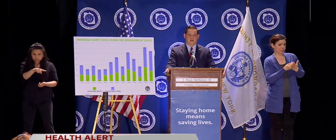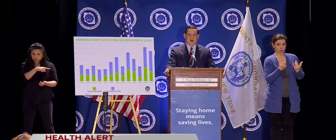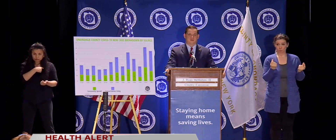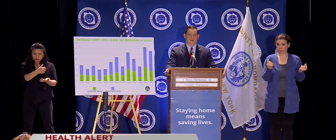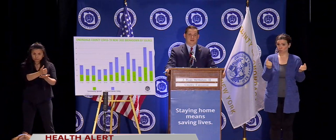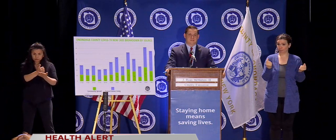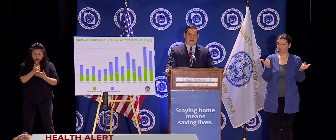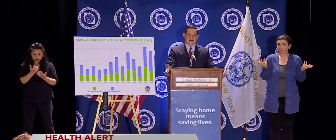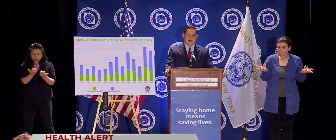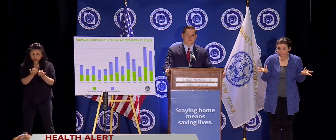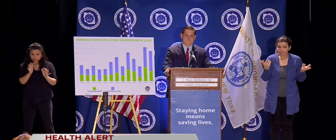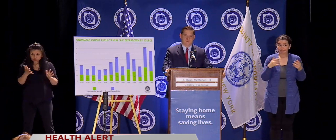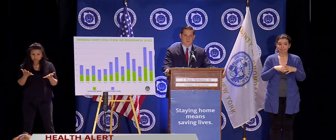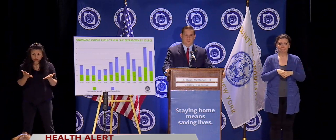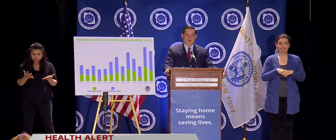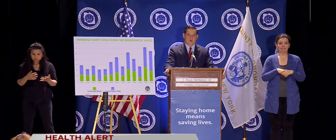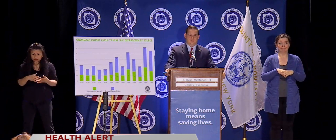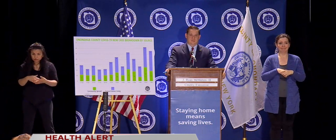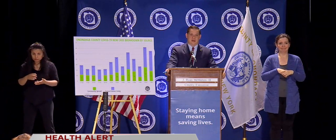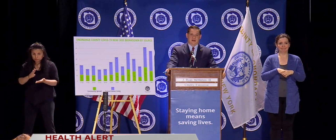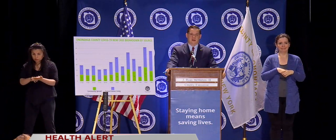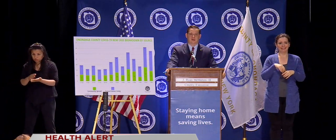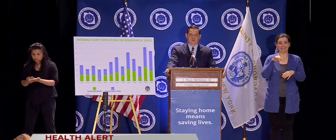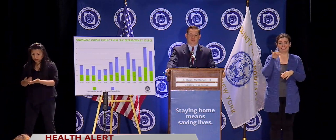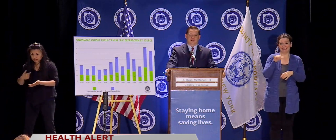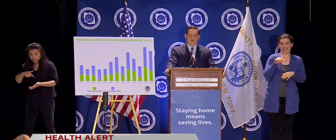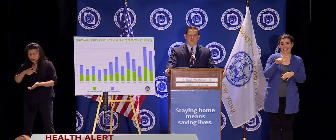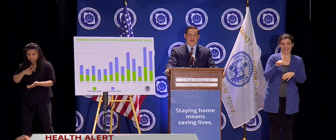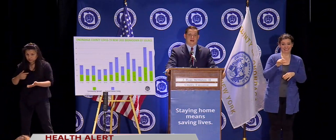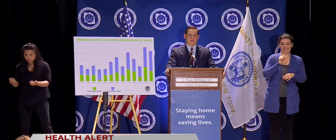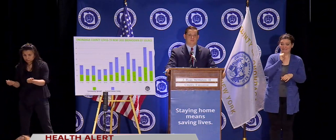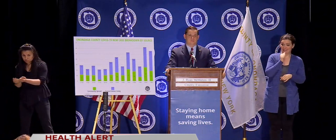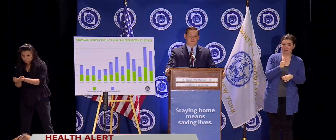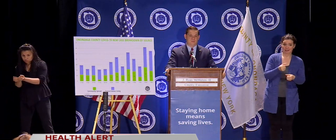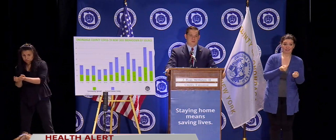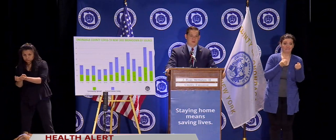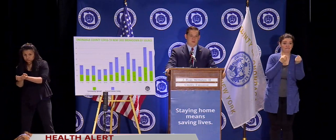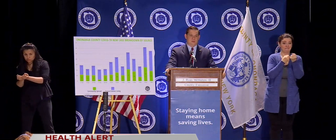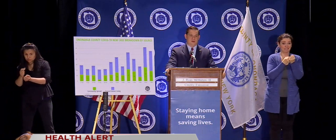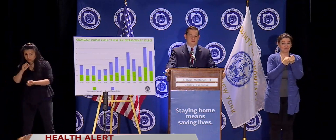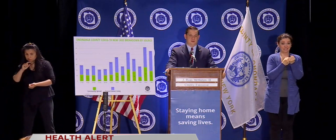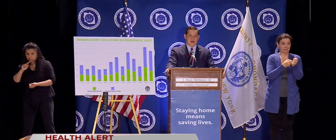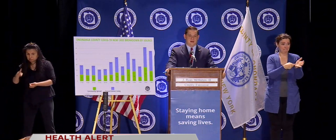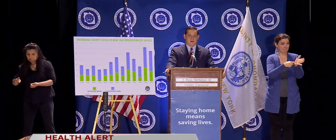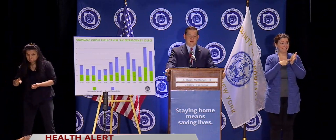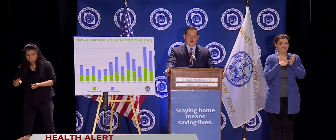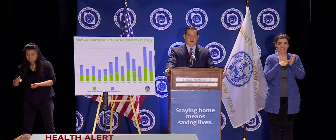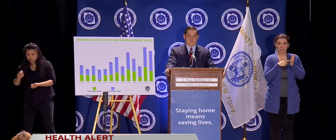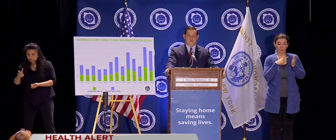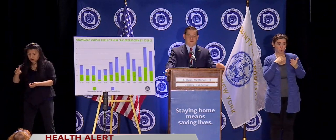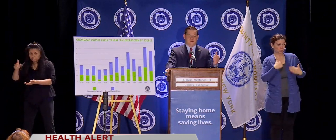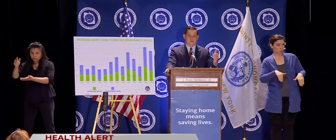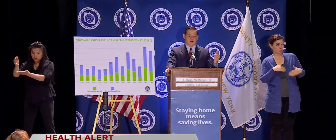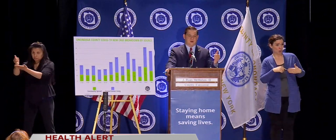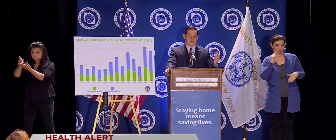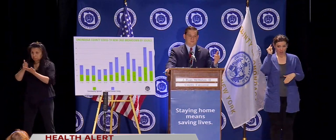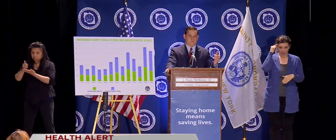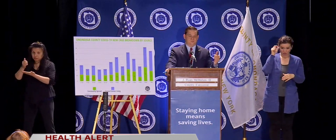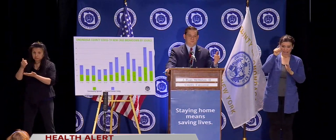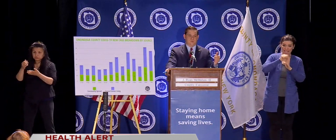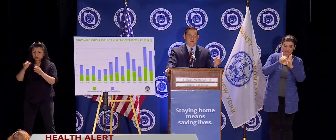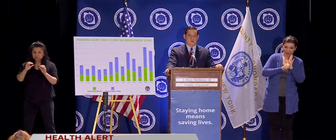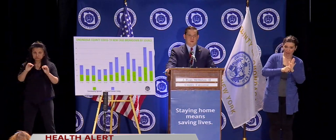definition of an unfunded mandate. The mandate, you shut down your economy. Because of that, businesses get